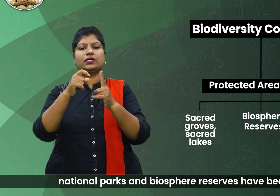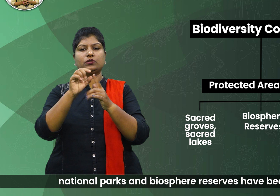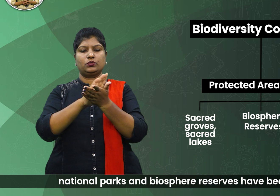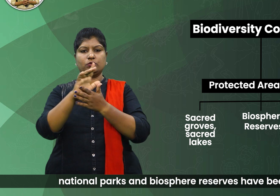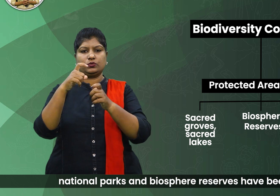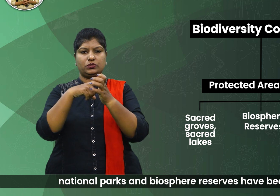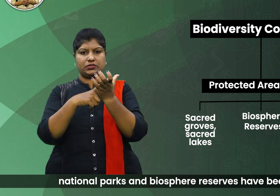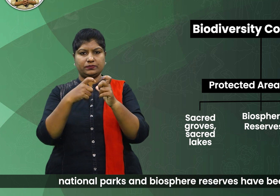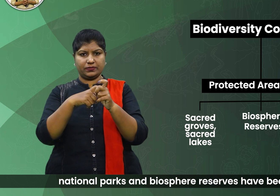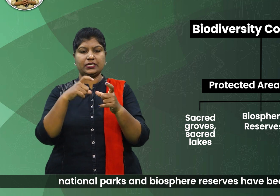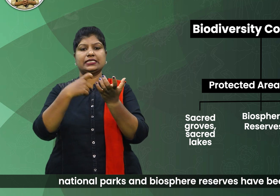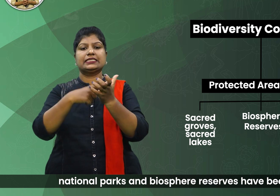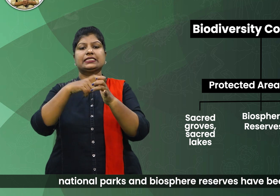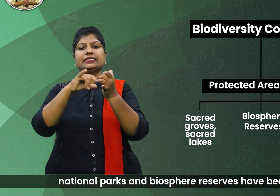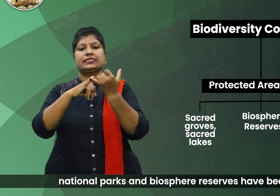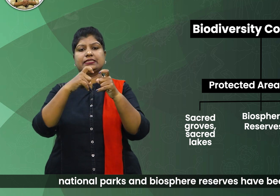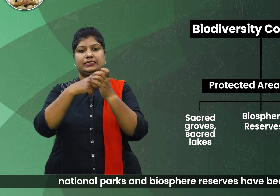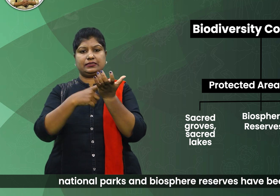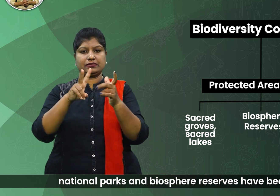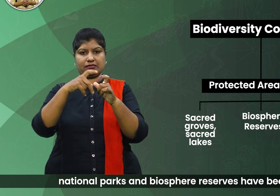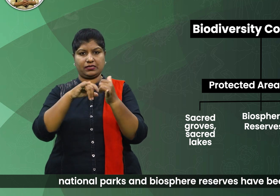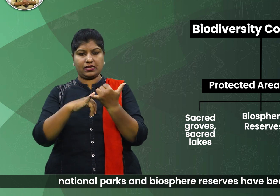have been established.